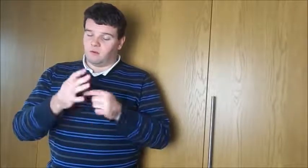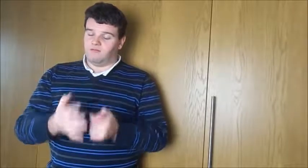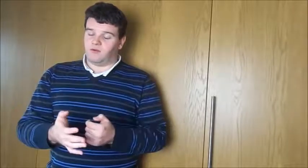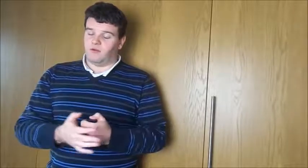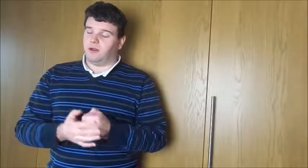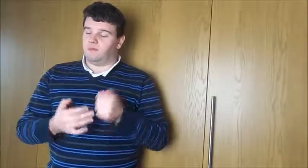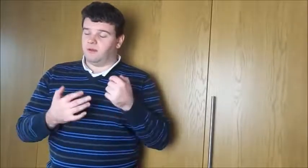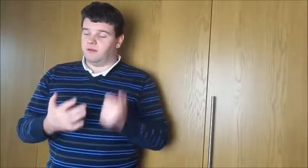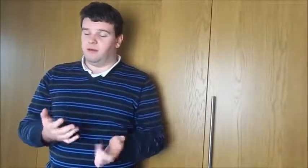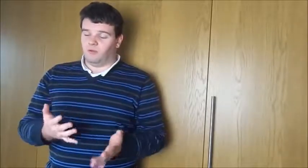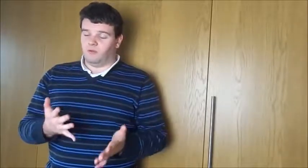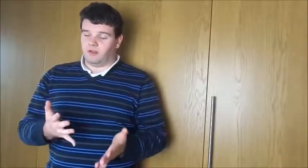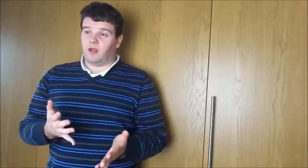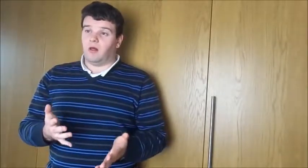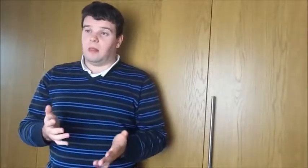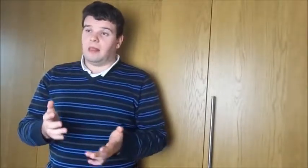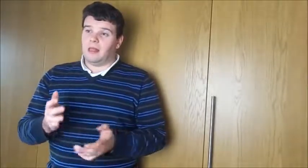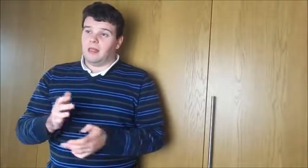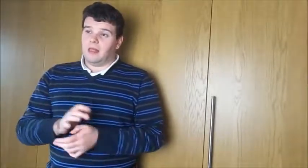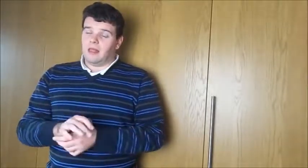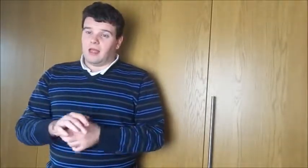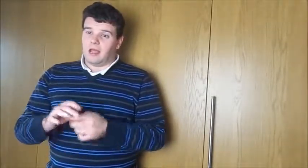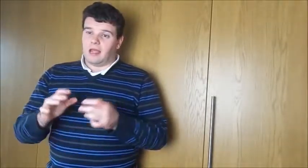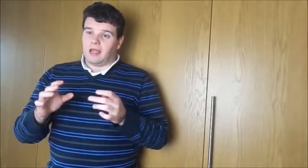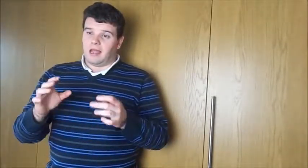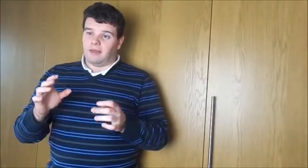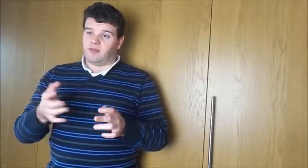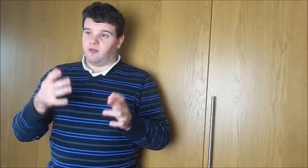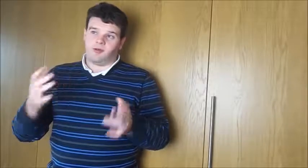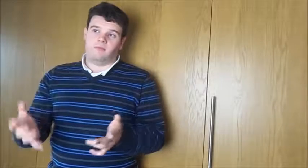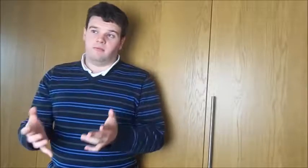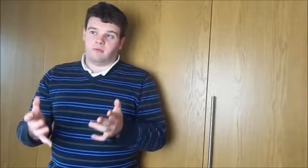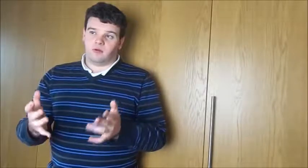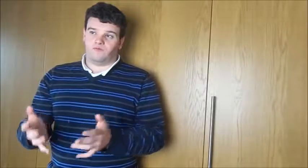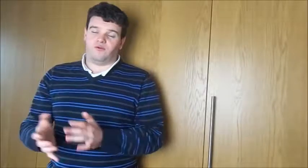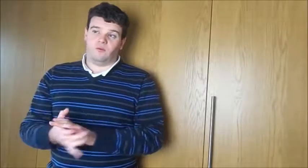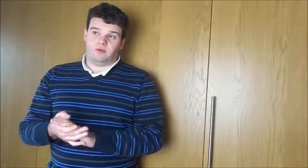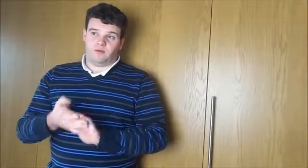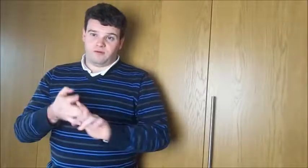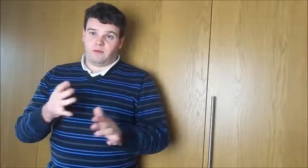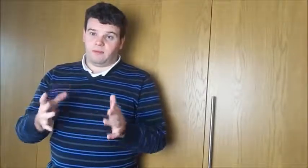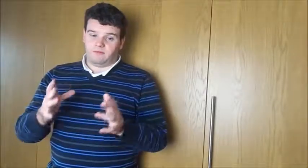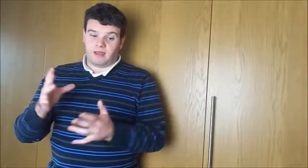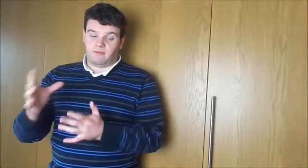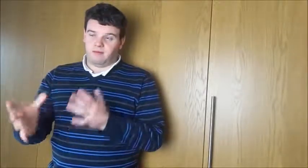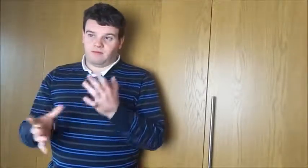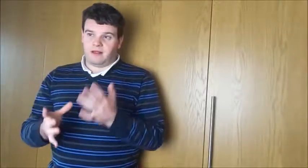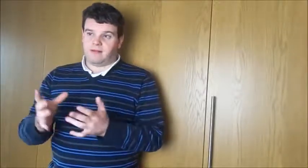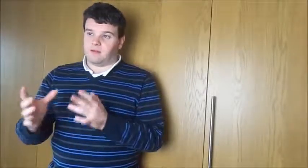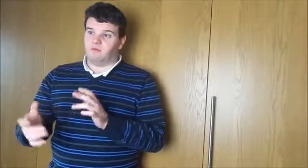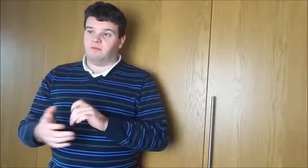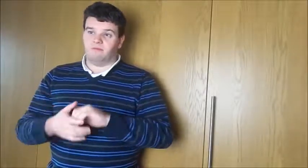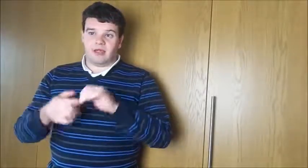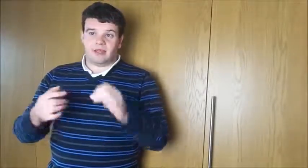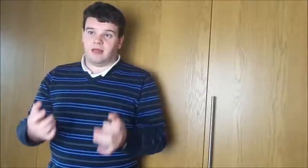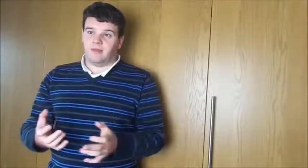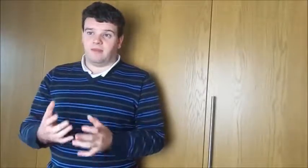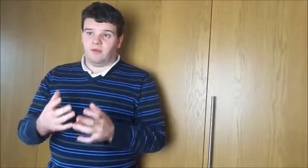Queen Victoria had been was a girl and Sir John Conroy wasn't around, that maybe the relationship would have been better and there would have